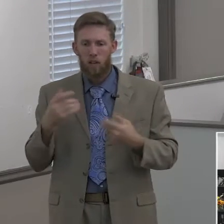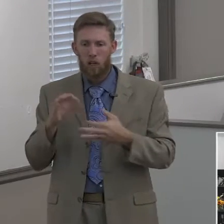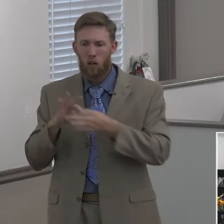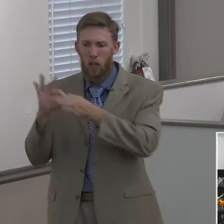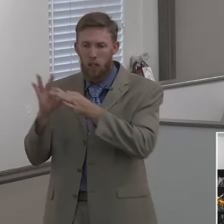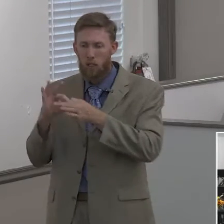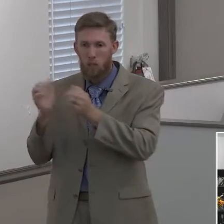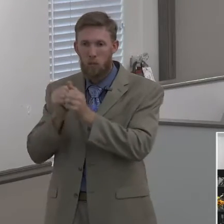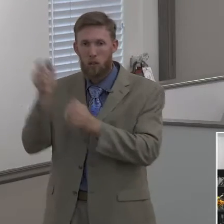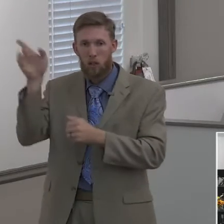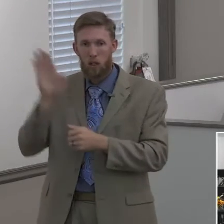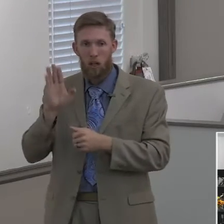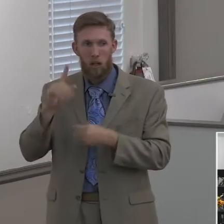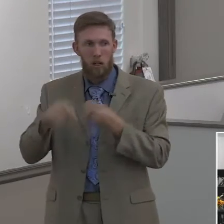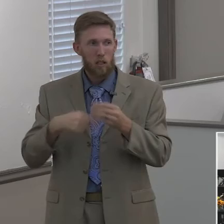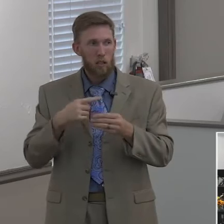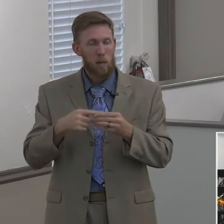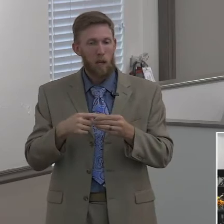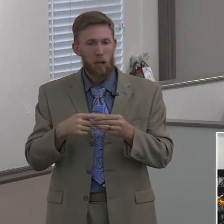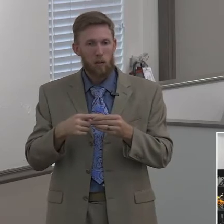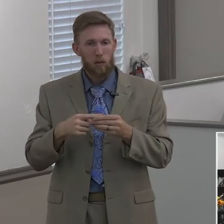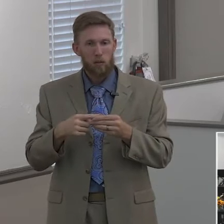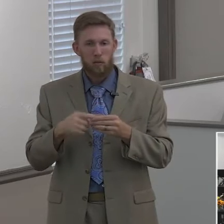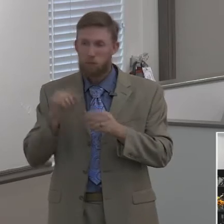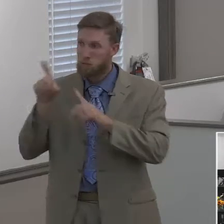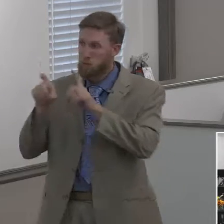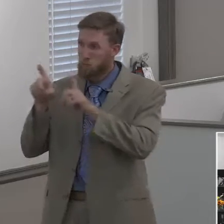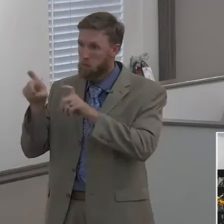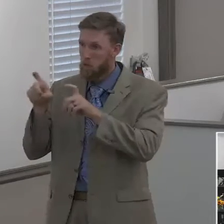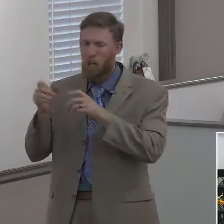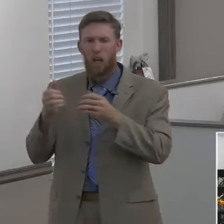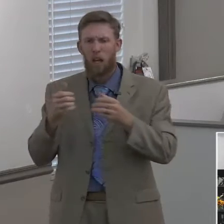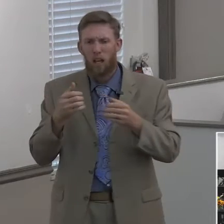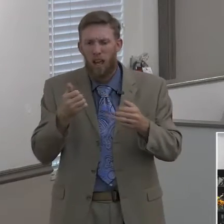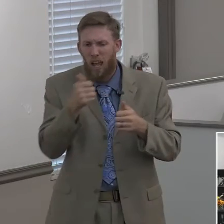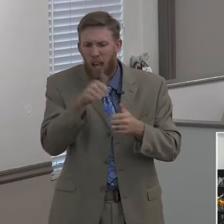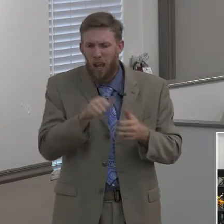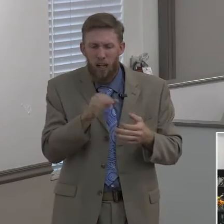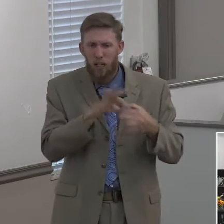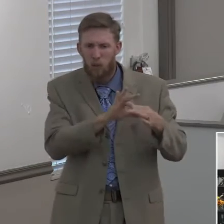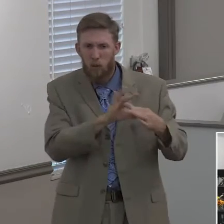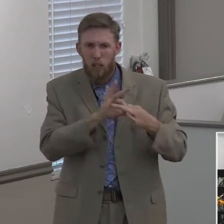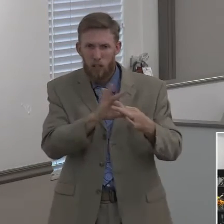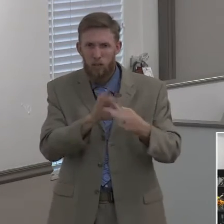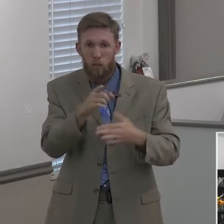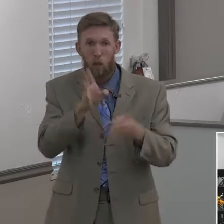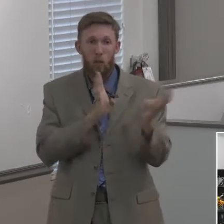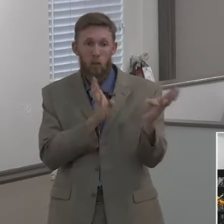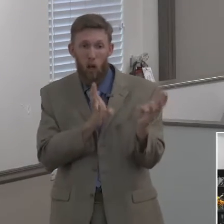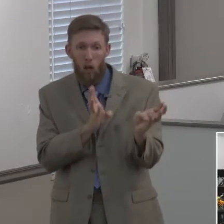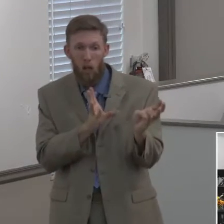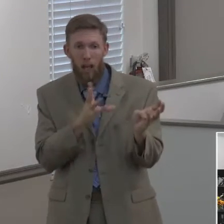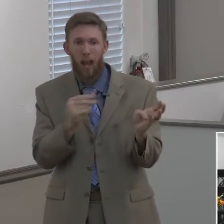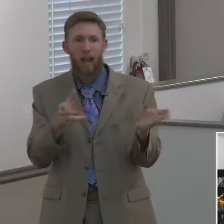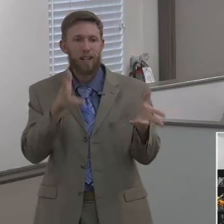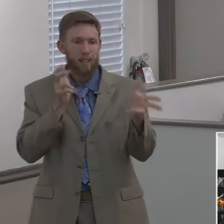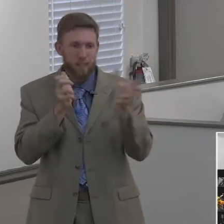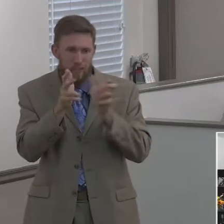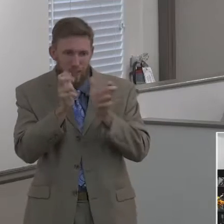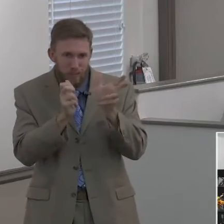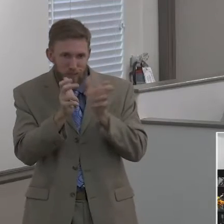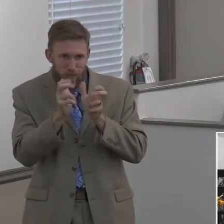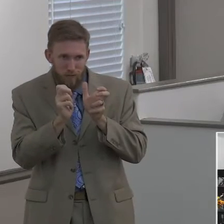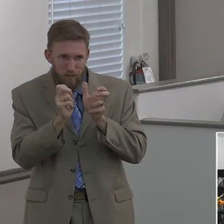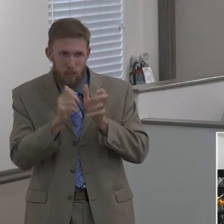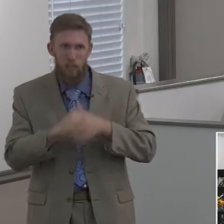relationship with God, it's about this. You know, when you have a relationship, you talk and you